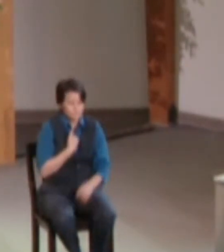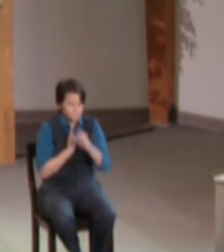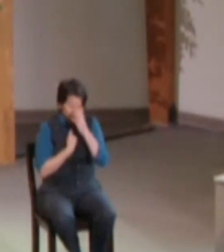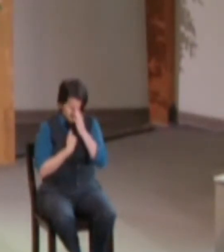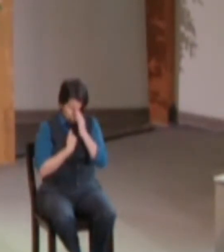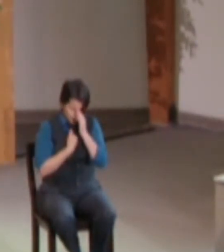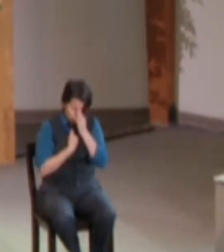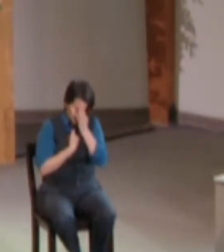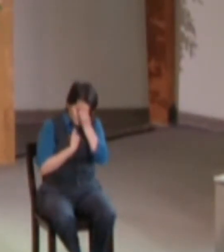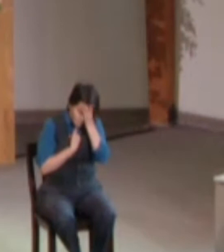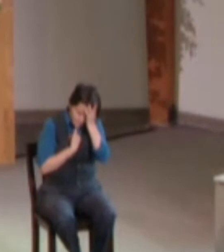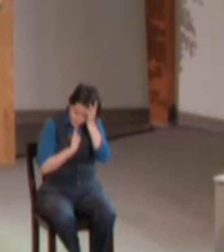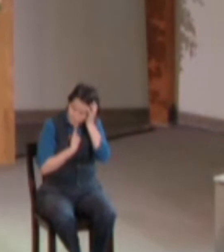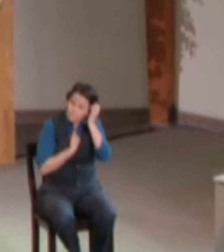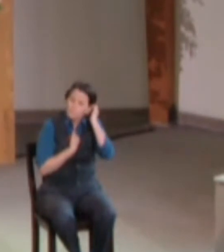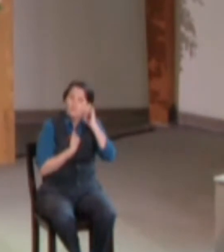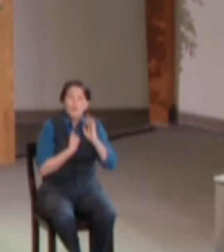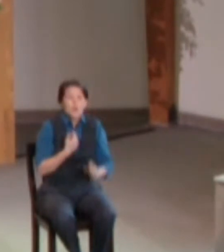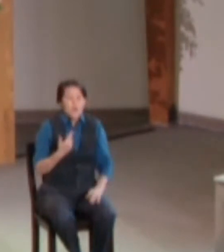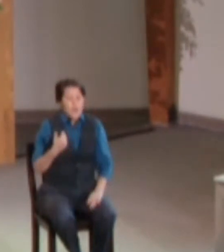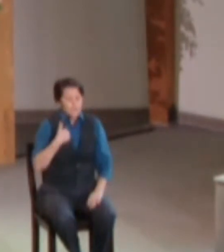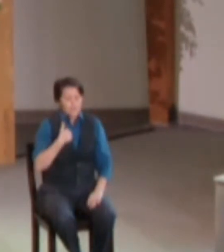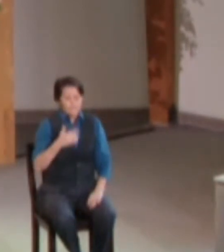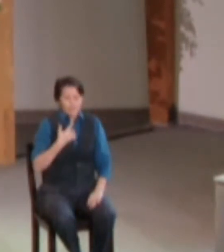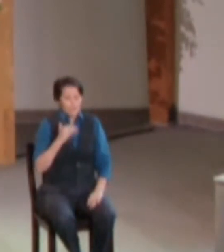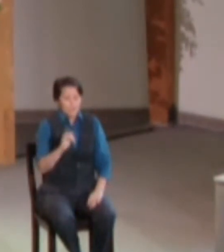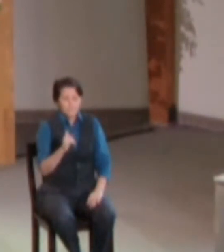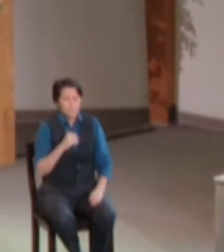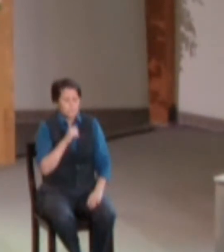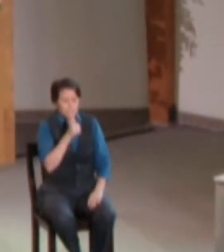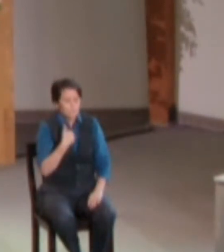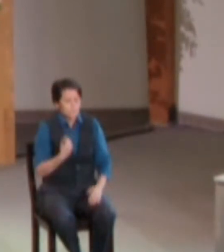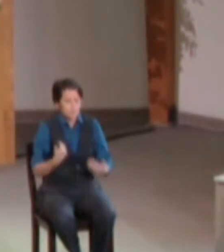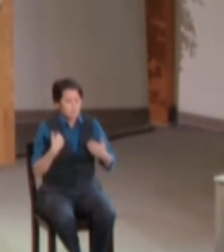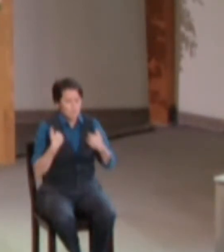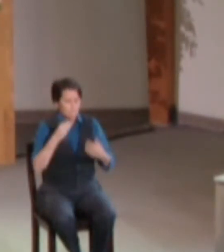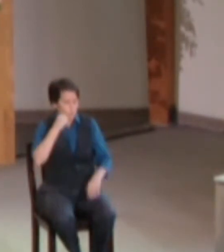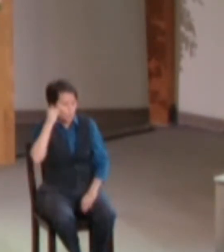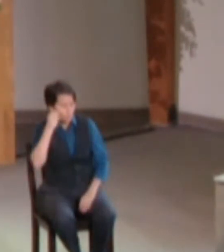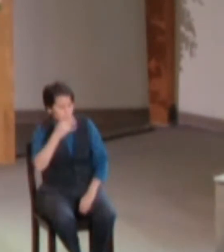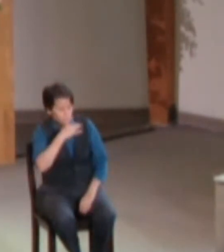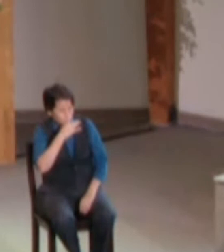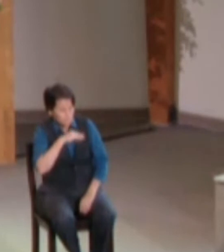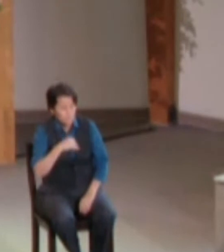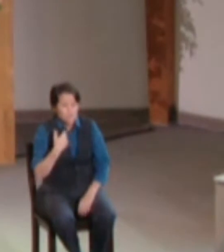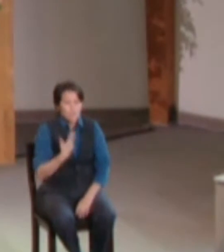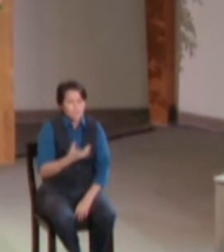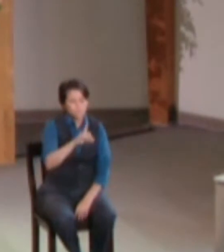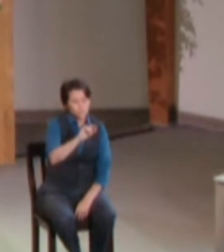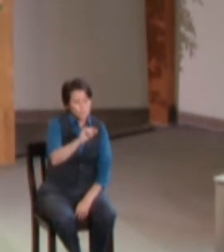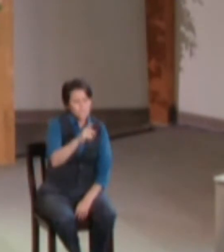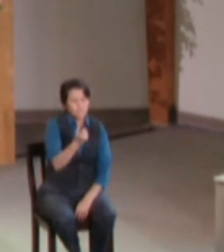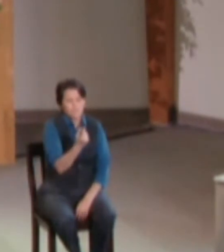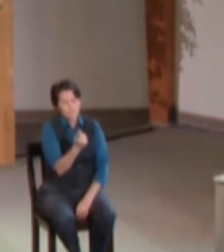my job in early 2011, and I was driving back from the unemployment office, and this gentleman approached me right at the intersection